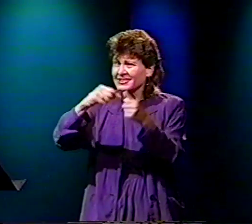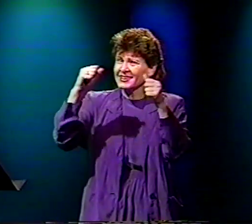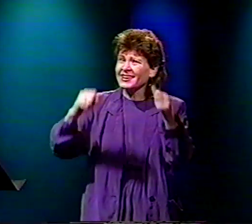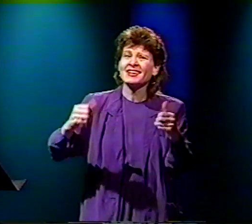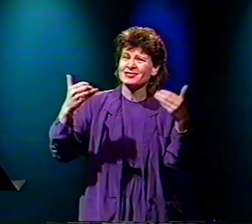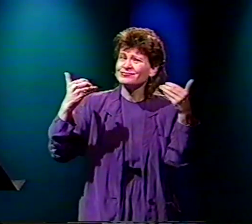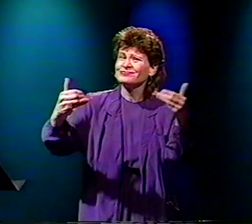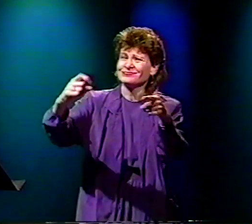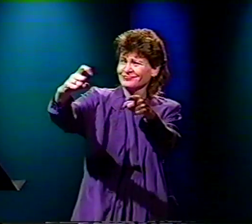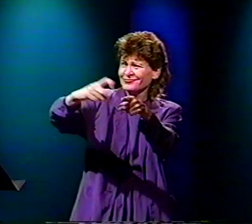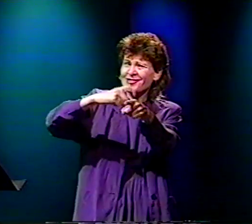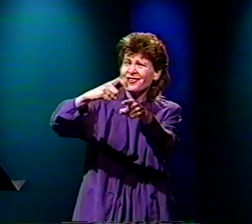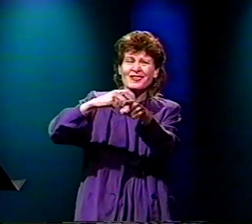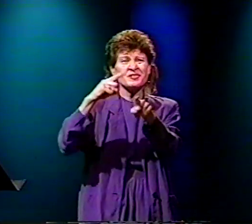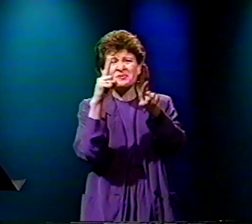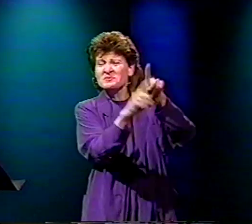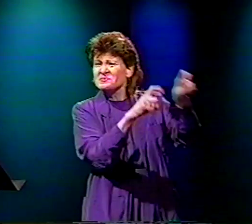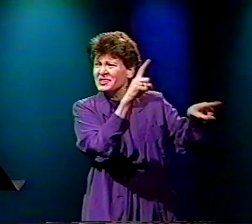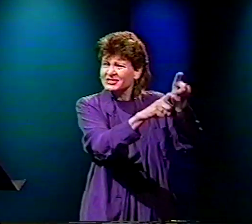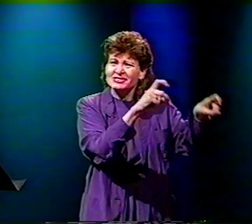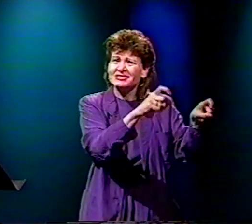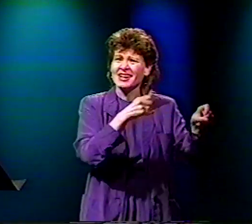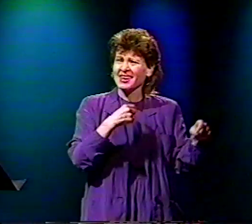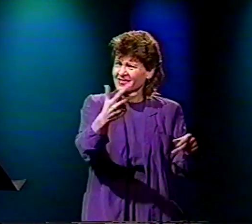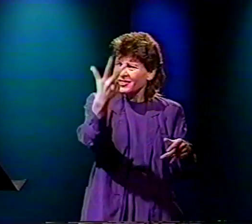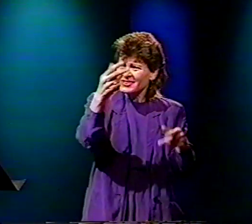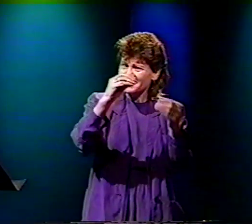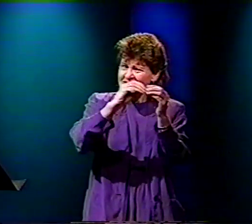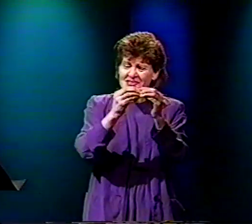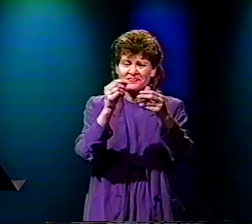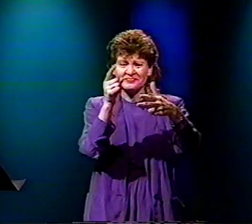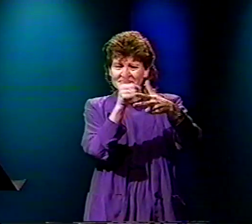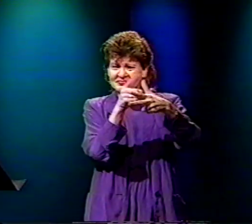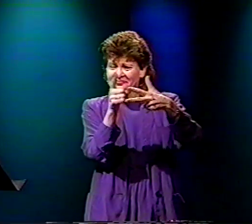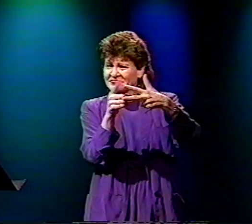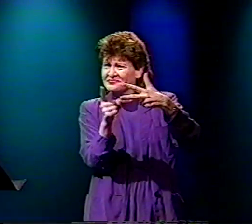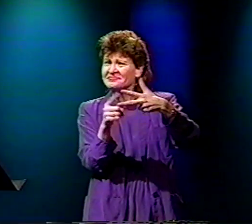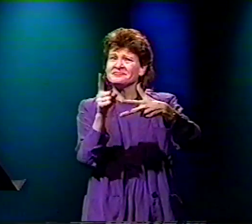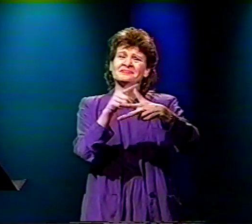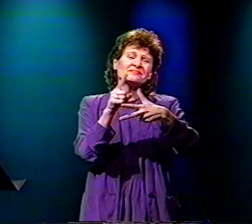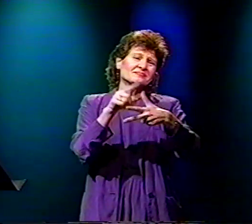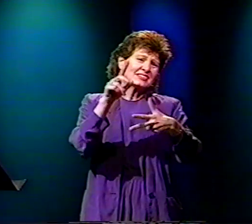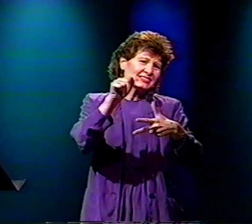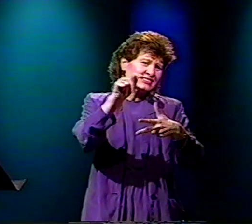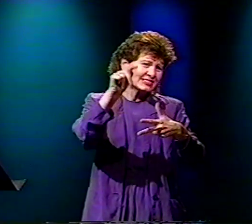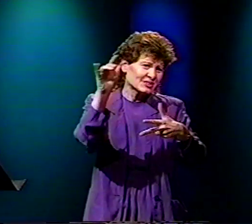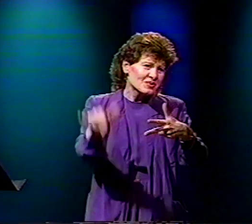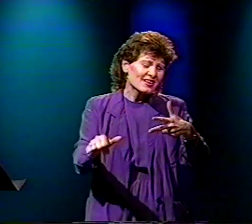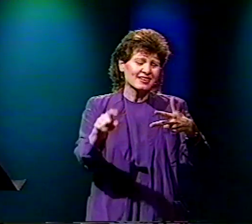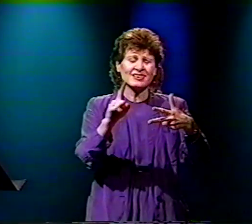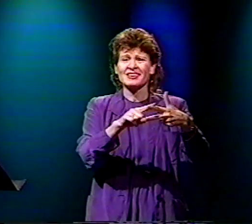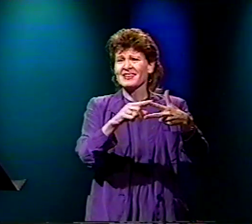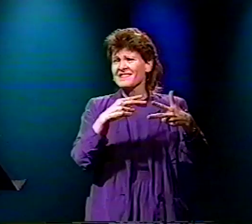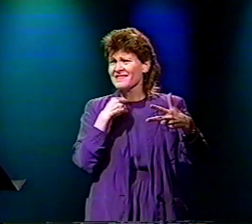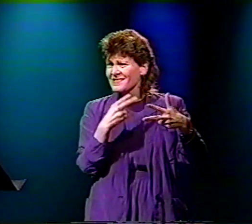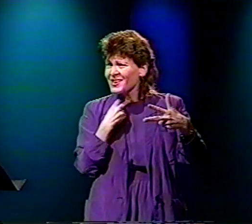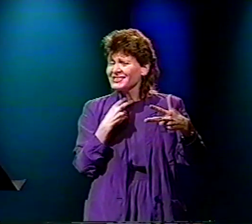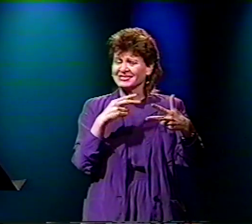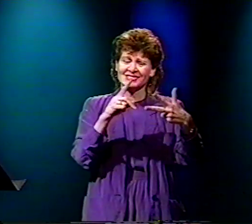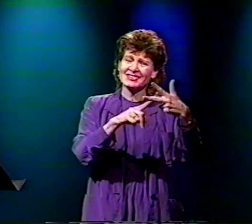break, and remember, you can call in anytime with your questions. There are three phone numbers. You can call via